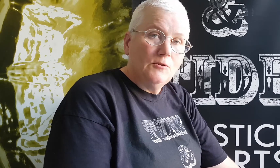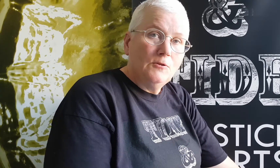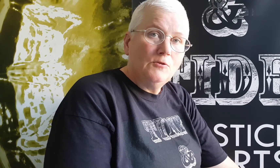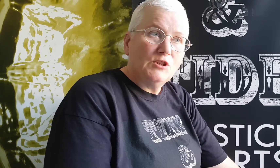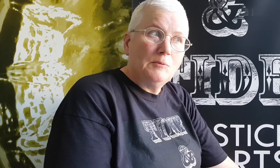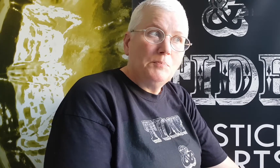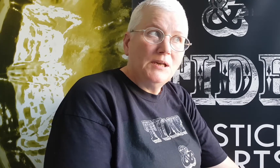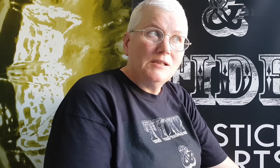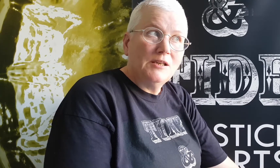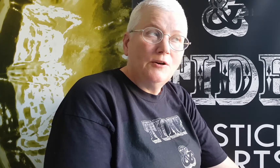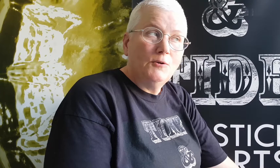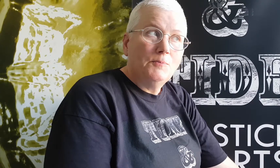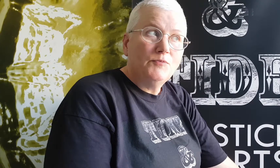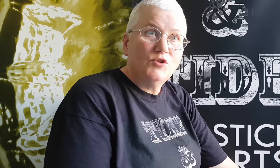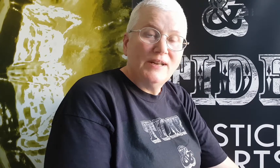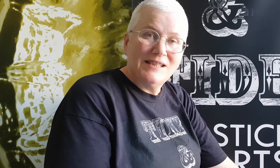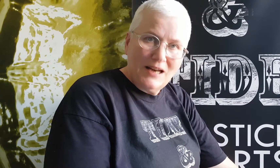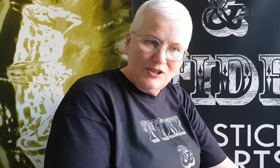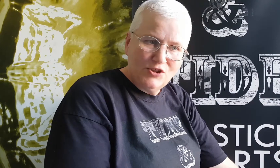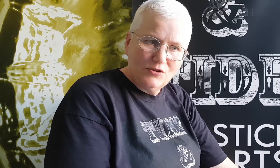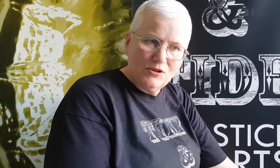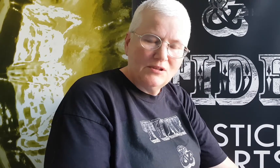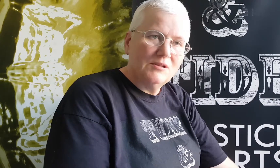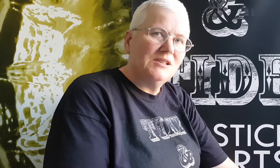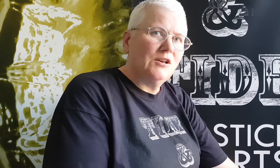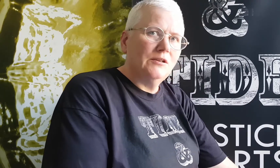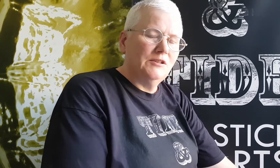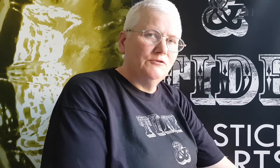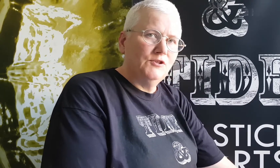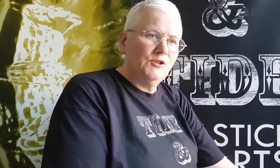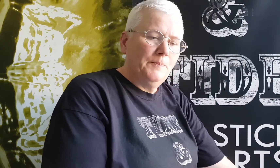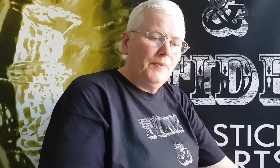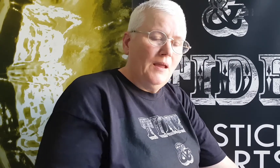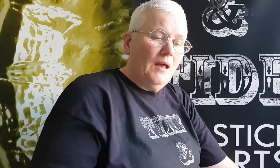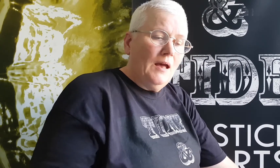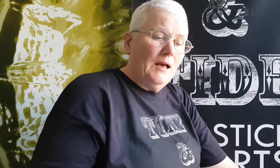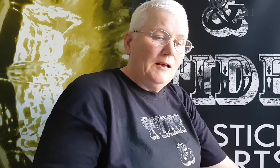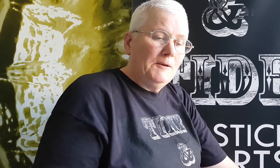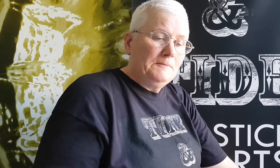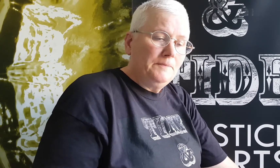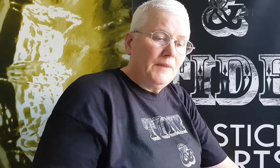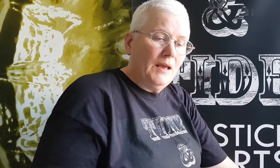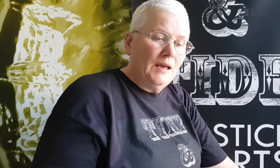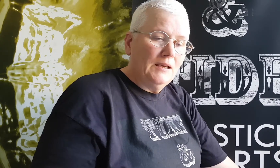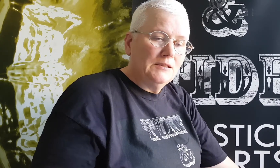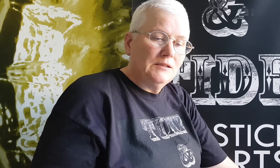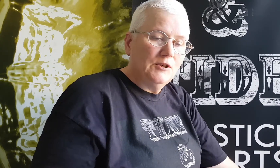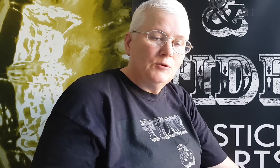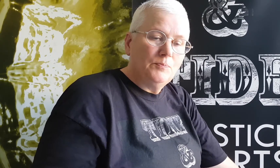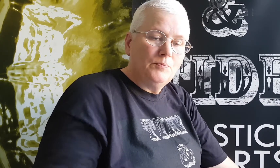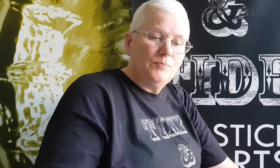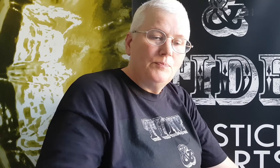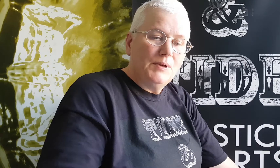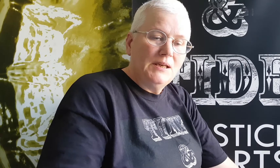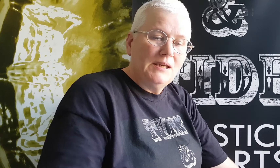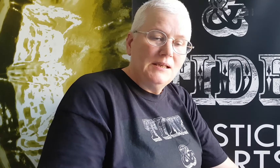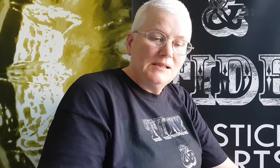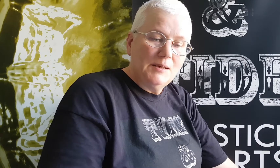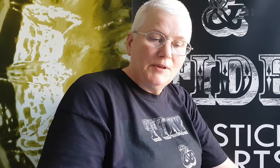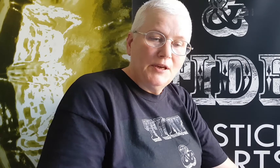do some BSL translations. It's a subtle difference, and there'll be some of